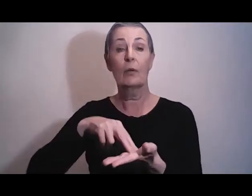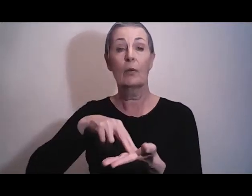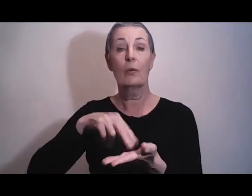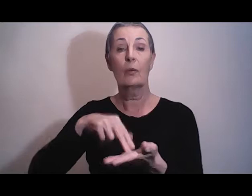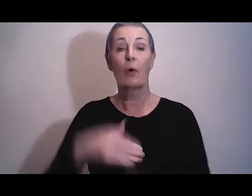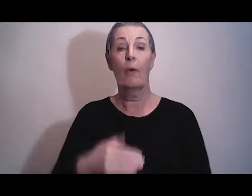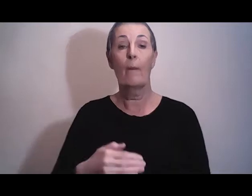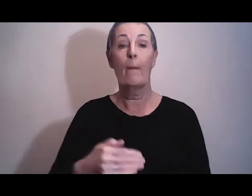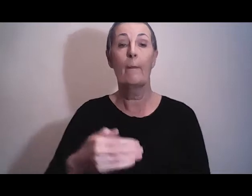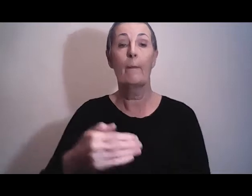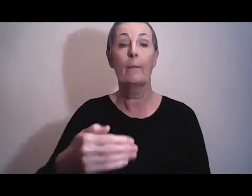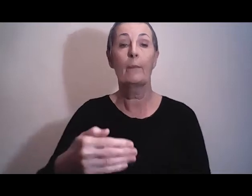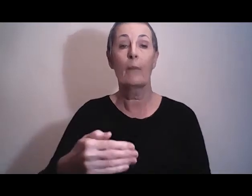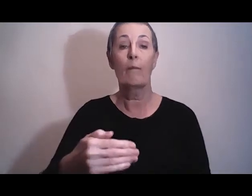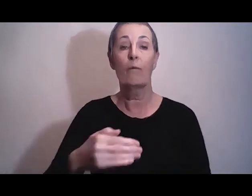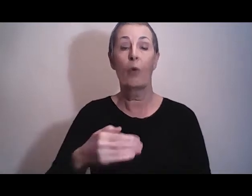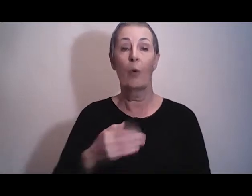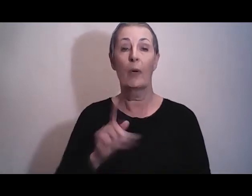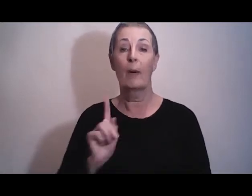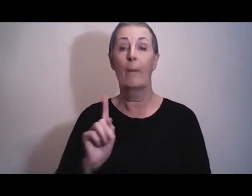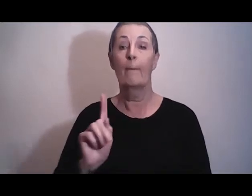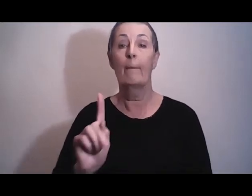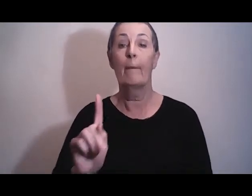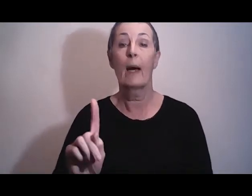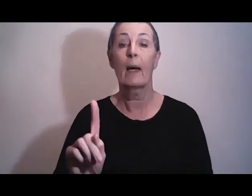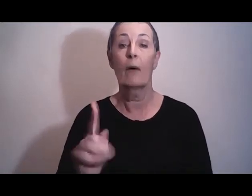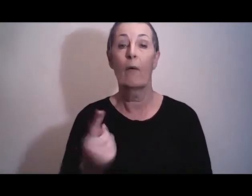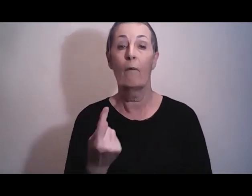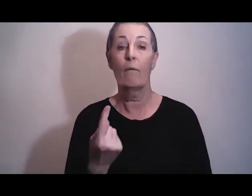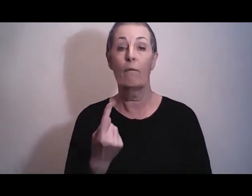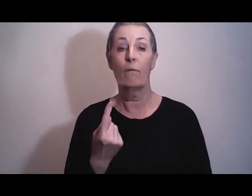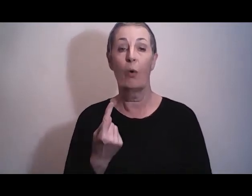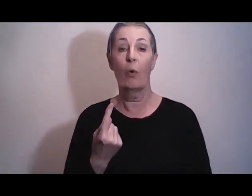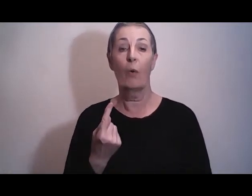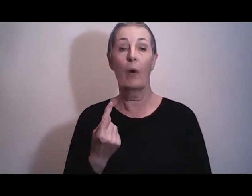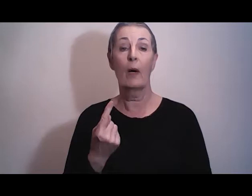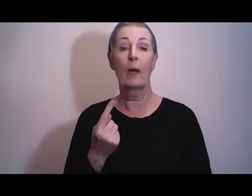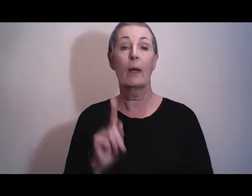in the back to the back leg. Lifting the toe in the front.